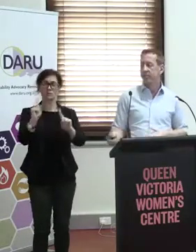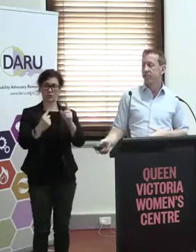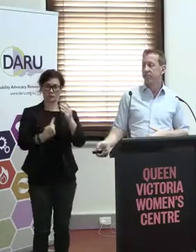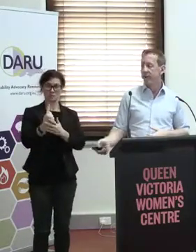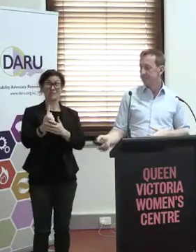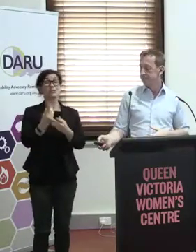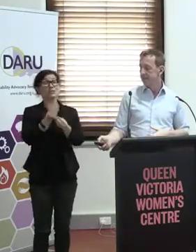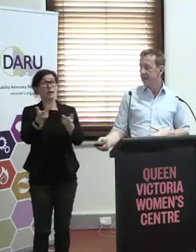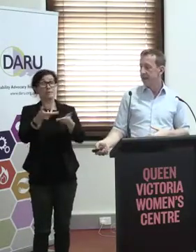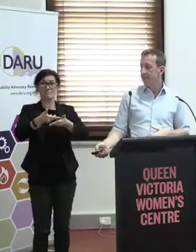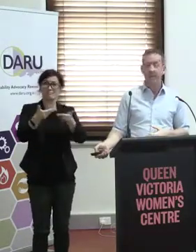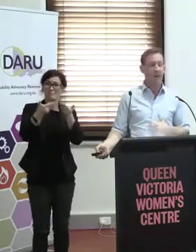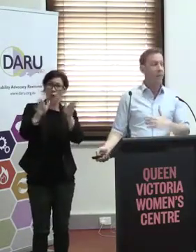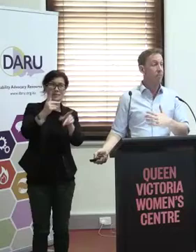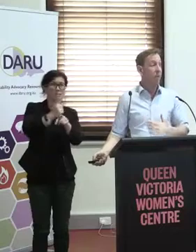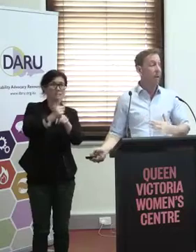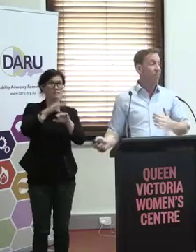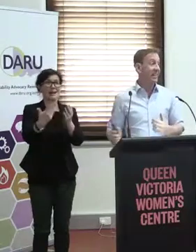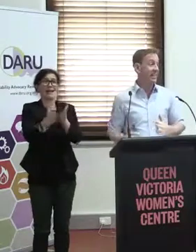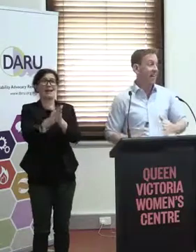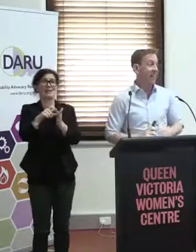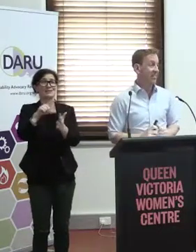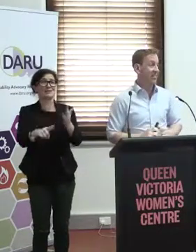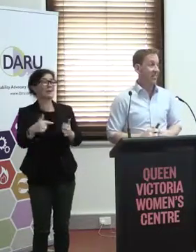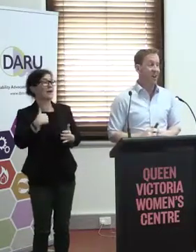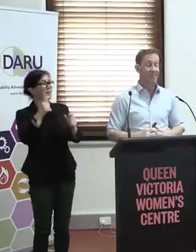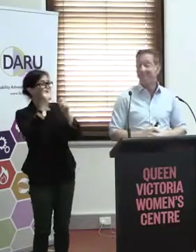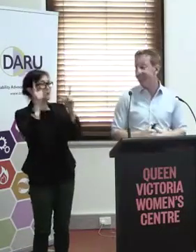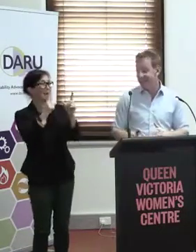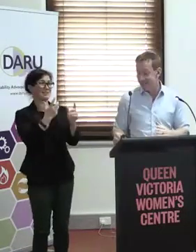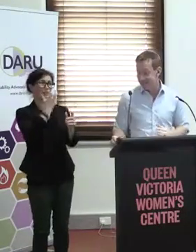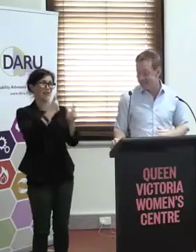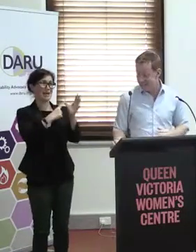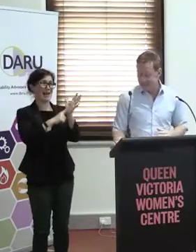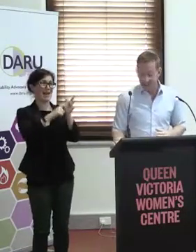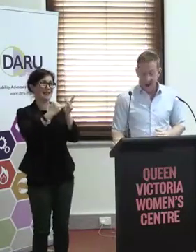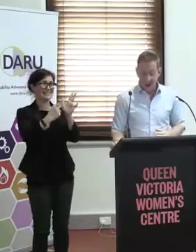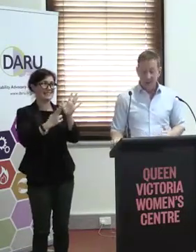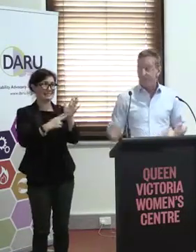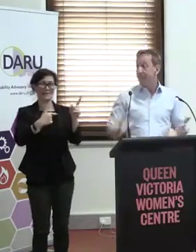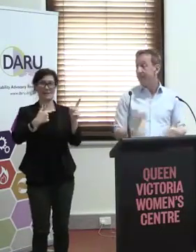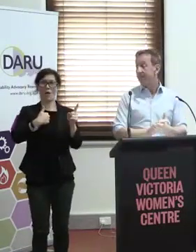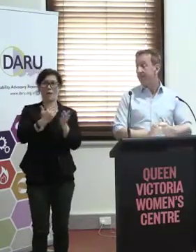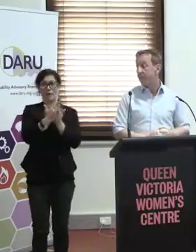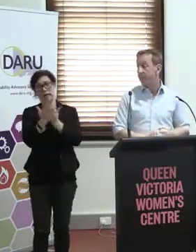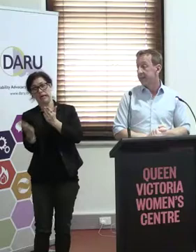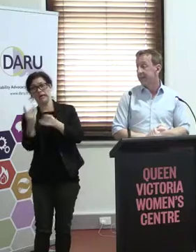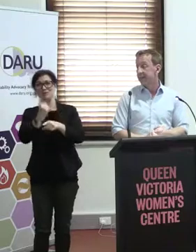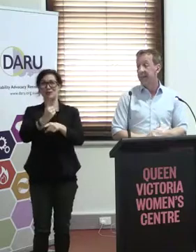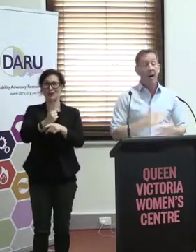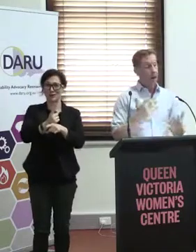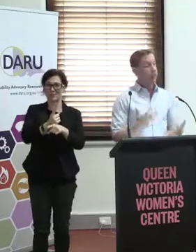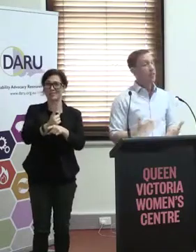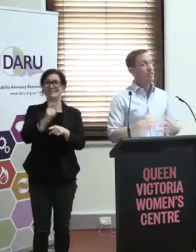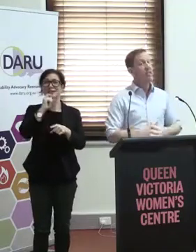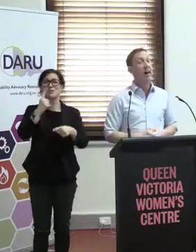about how to do that. Now, I am aware I'm eating into Alison's time, so I will wrap up very